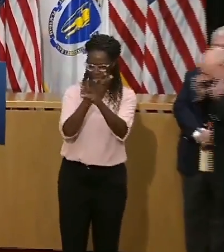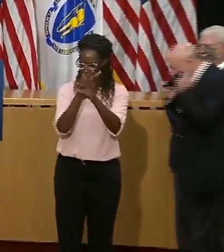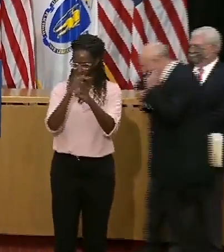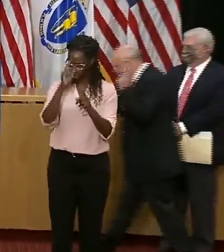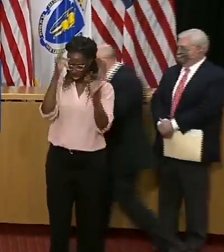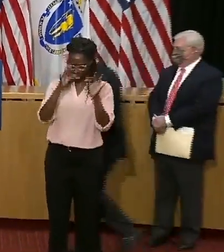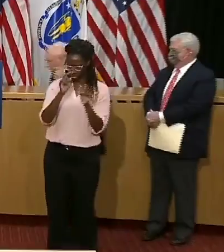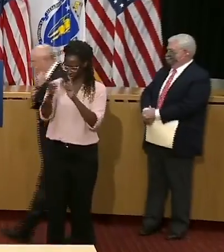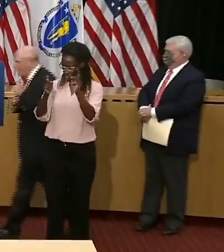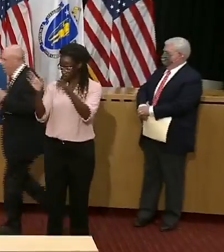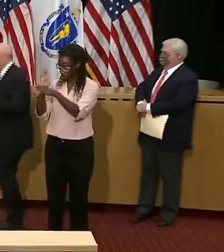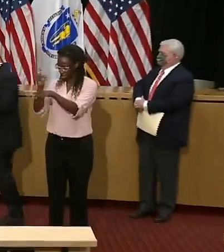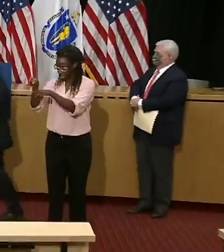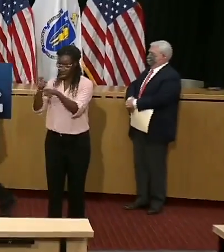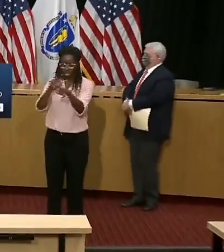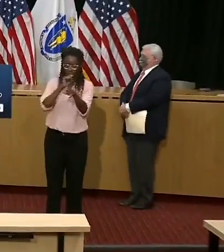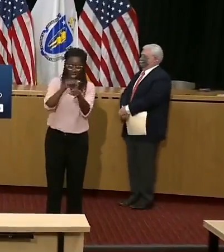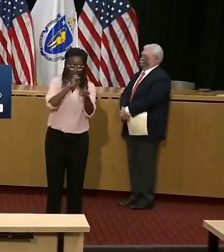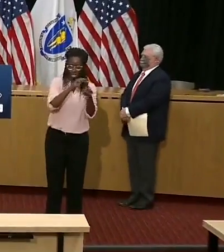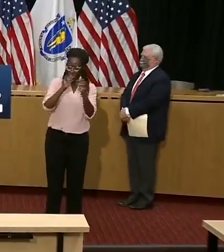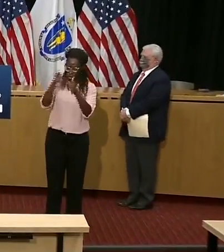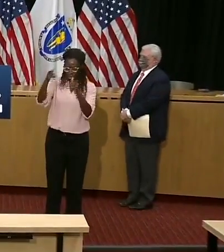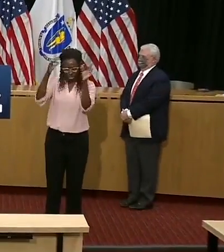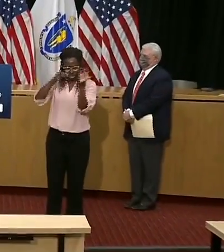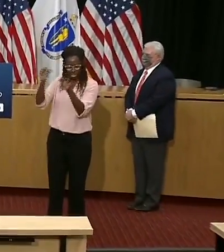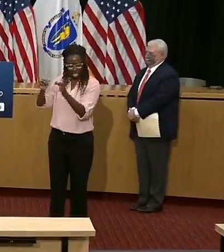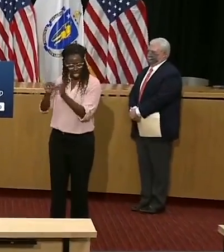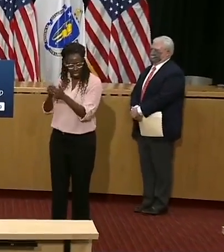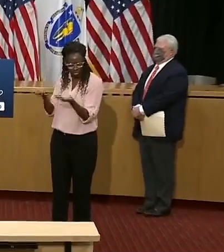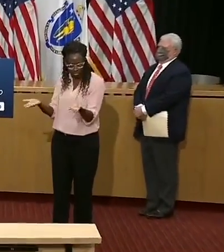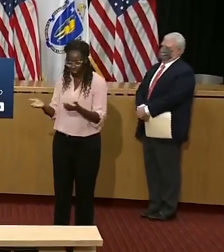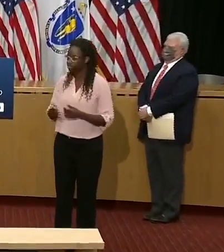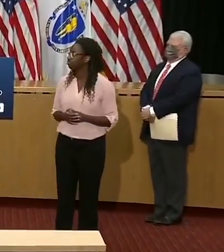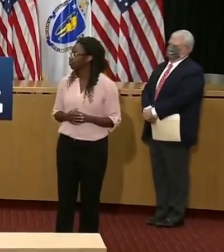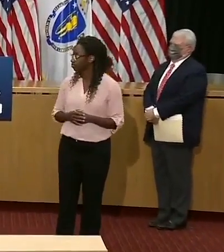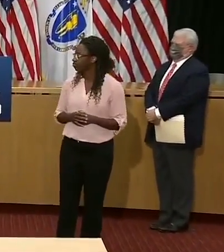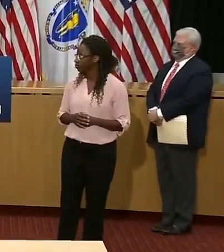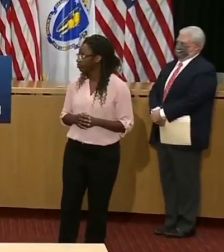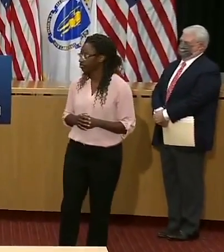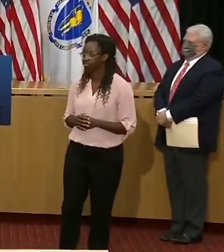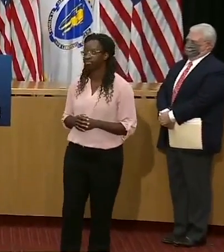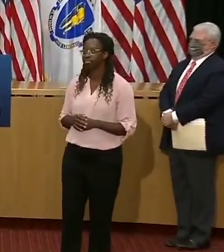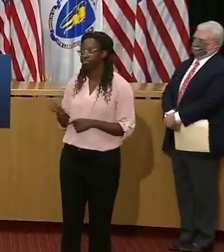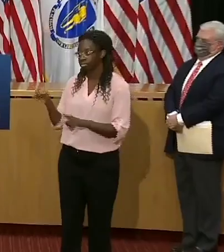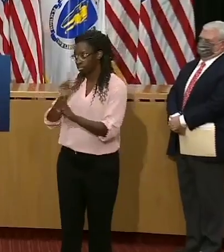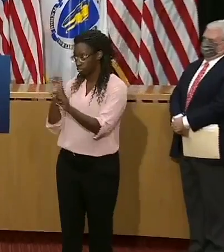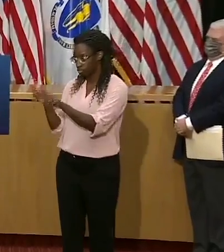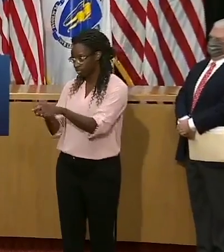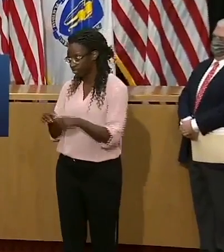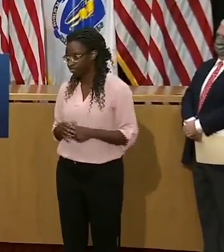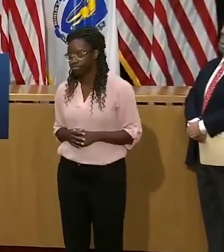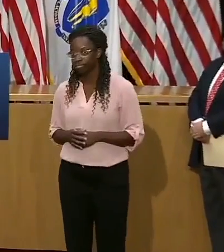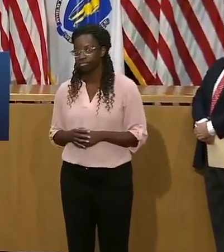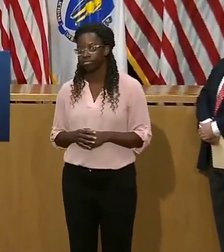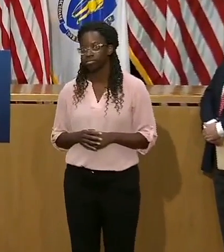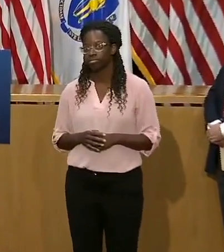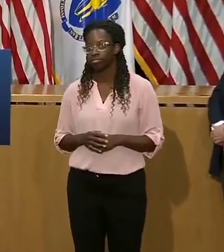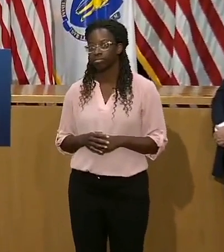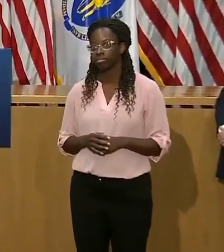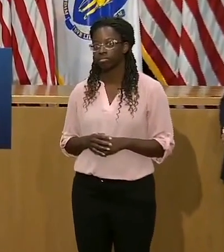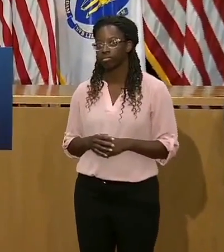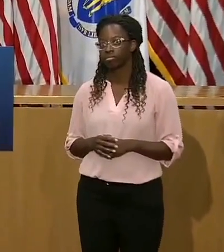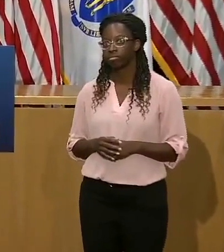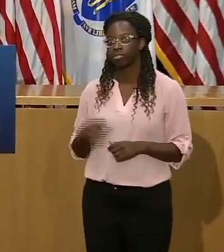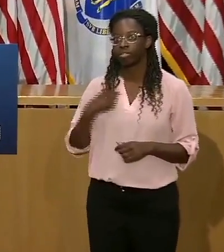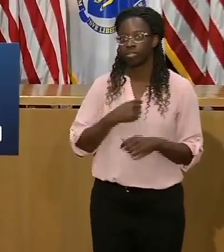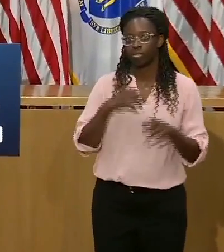Secretary. So a couple comments on that. We do want to support the businesses and industries hardest hit, and so that